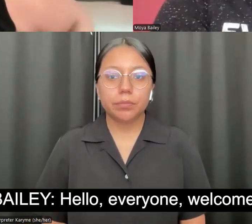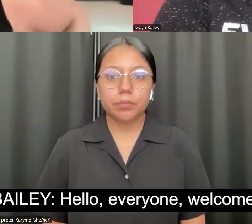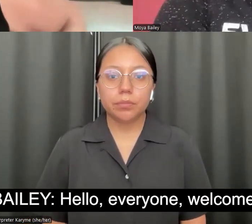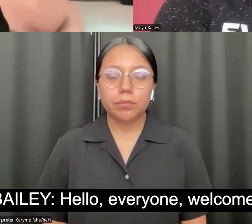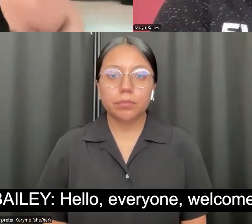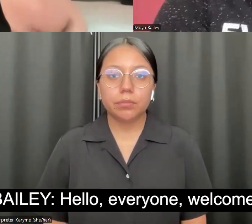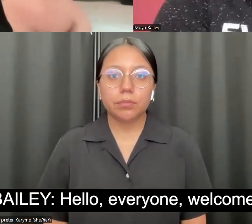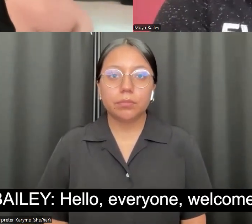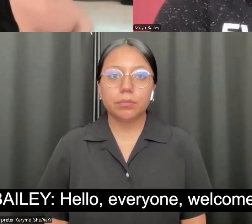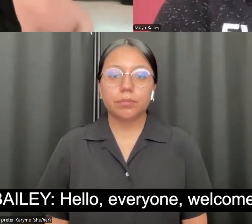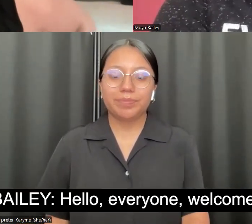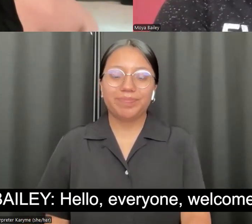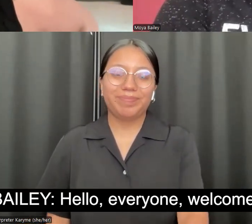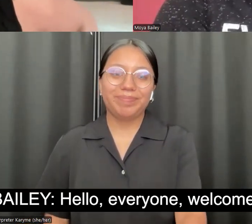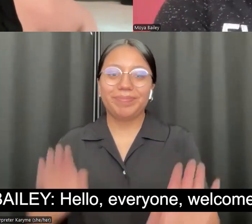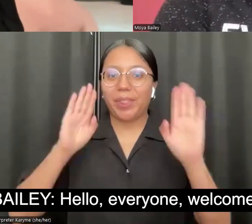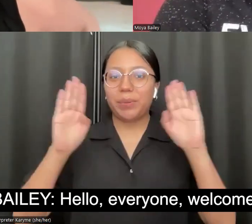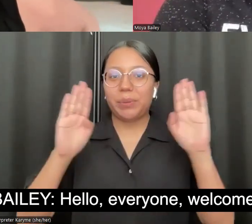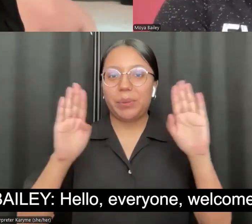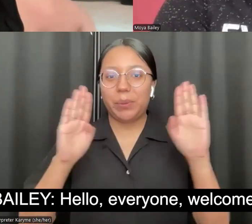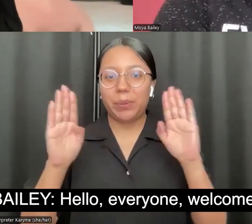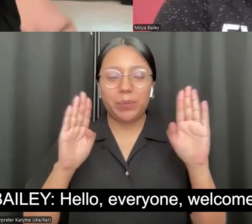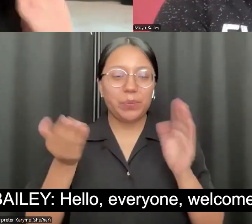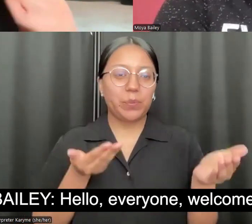Hello, everyone. Welcome back.